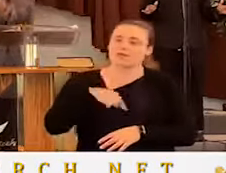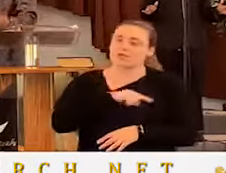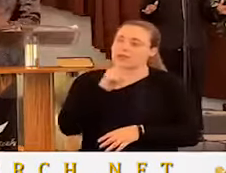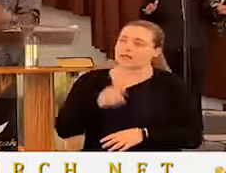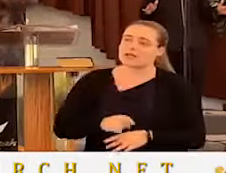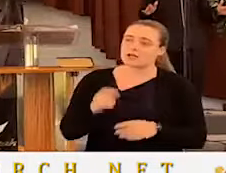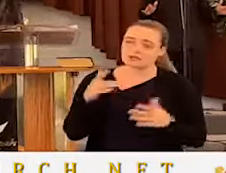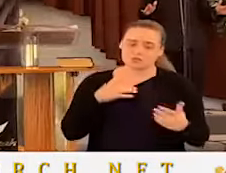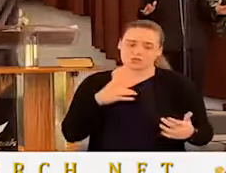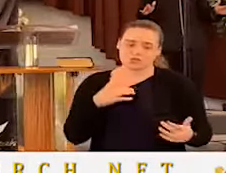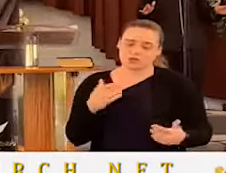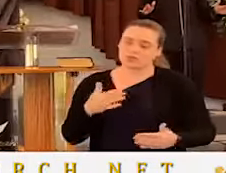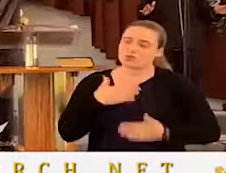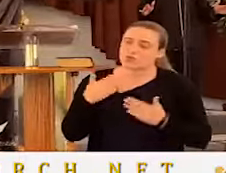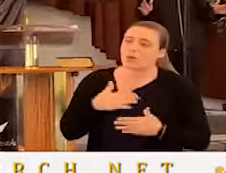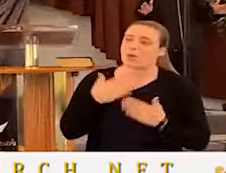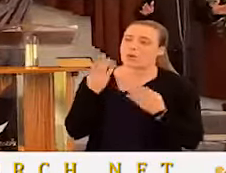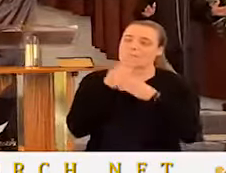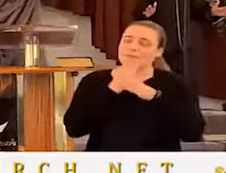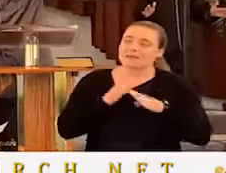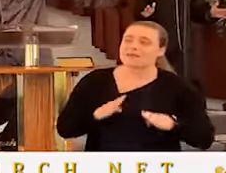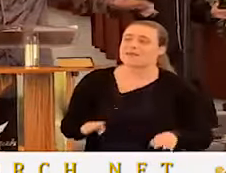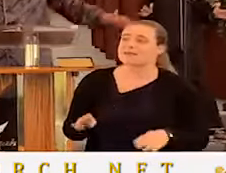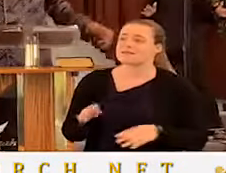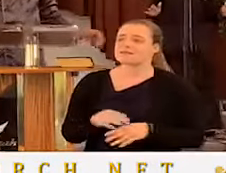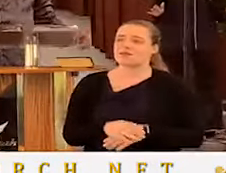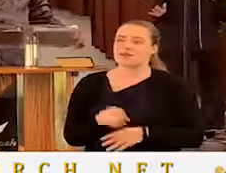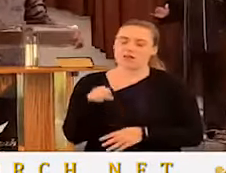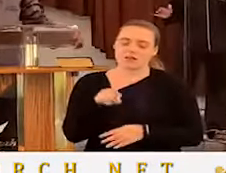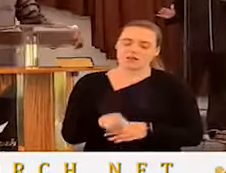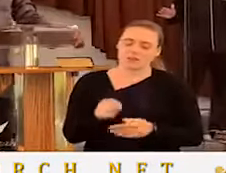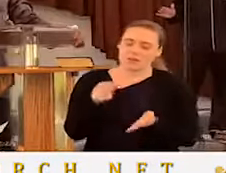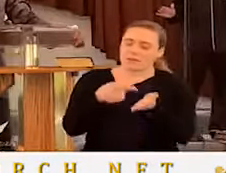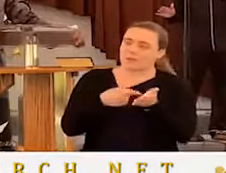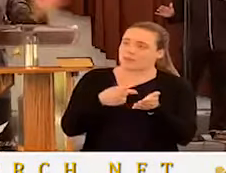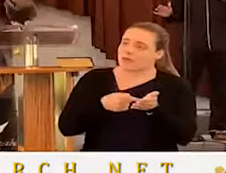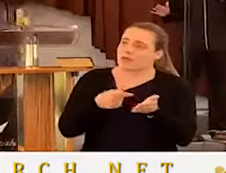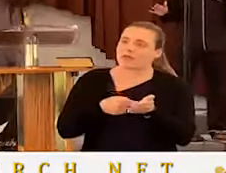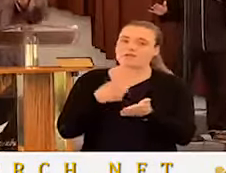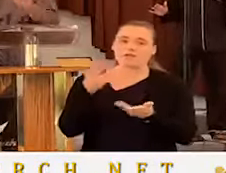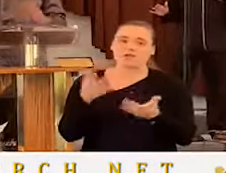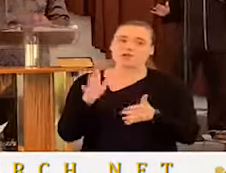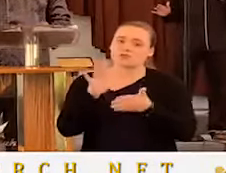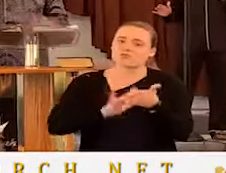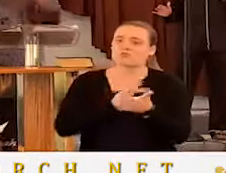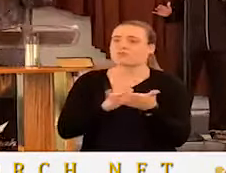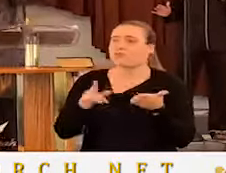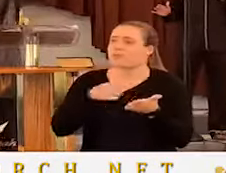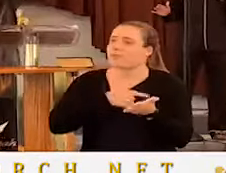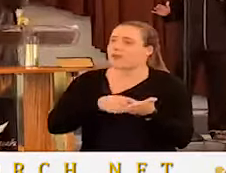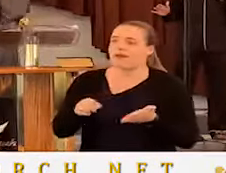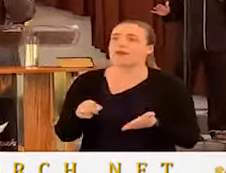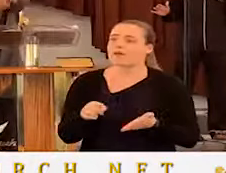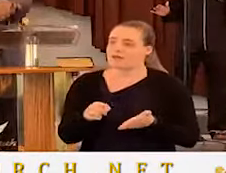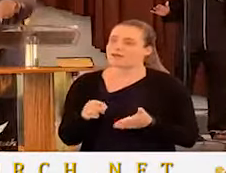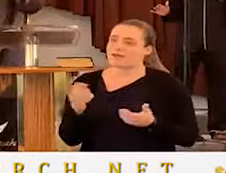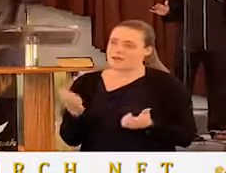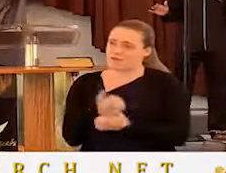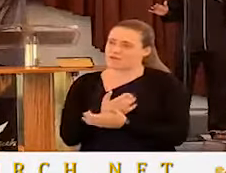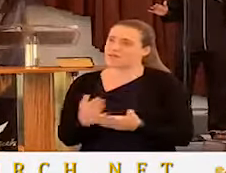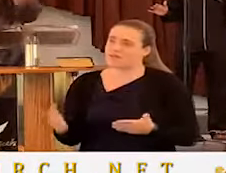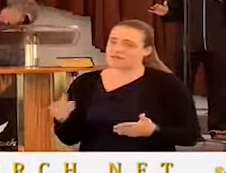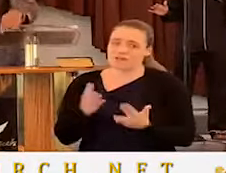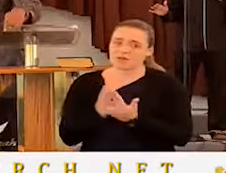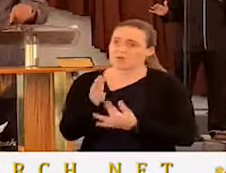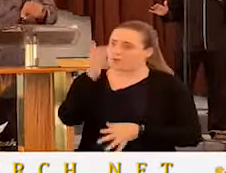need prosperity, it's done. Bills are paid in full. Yes, thank you for opening doors and making ways. Healing in our body is done by